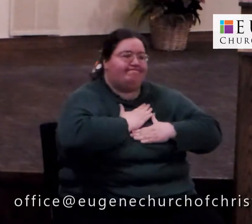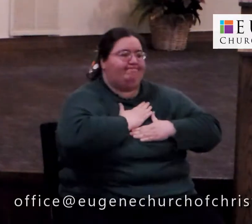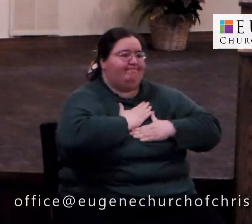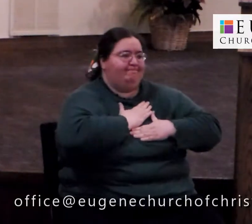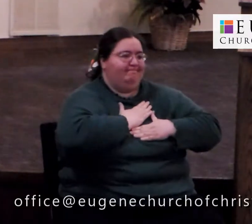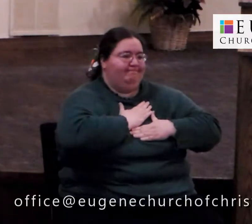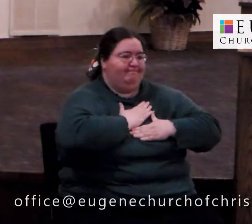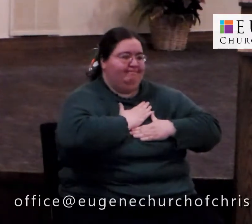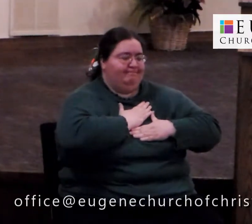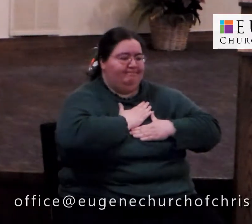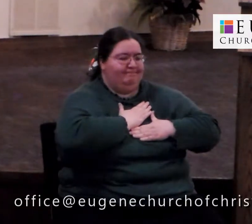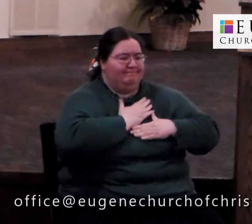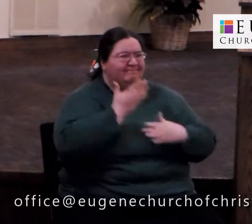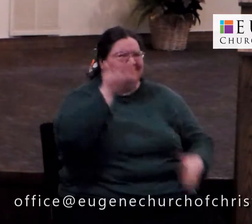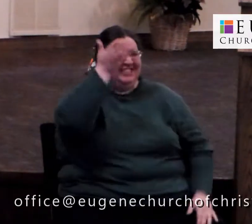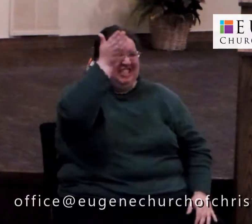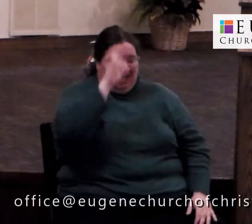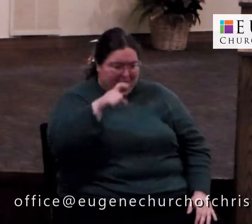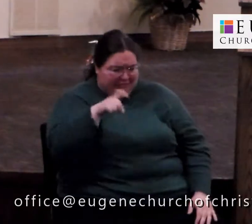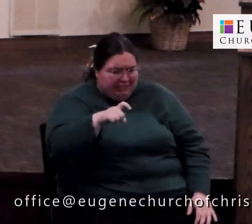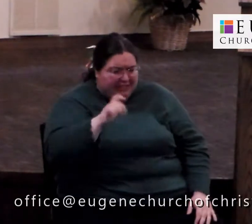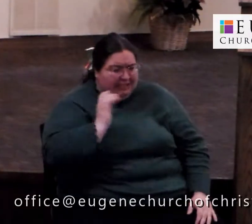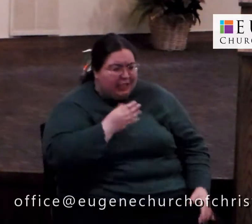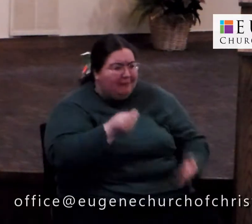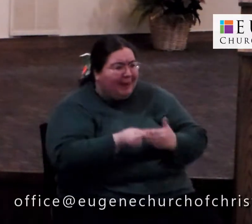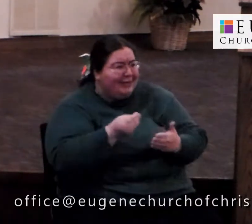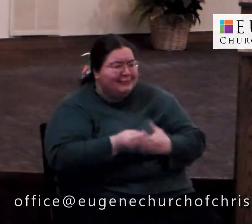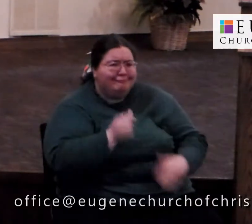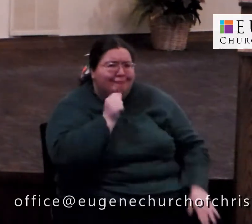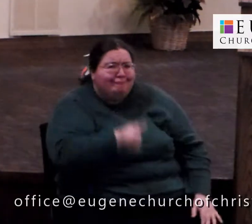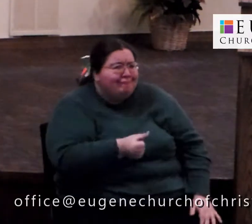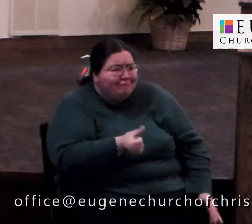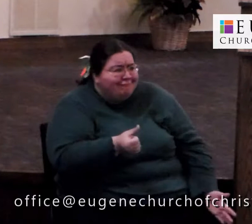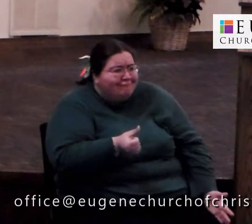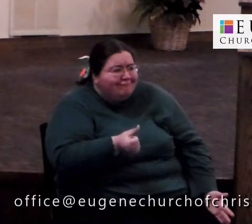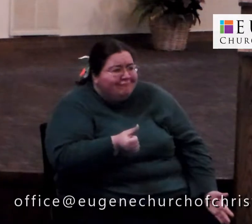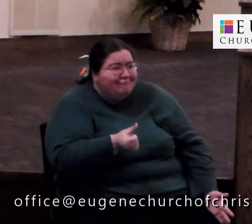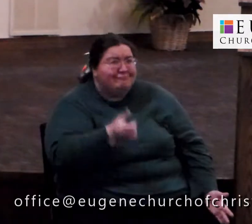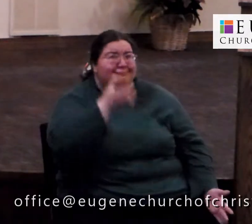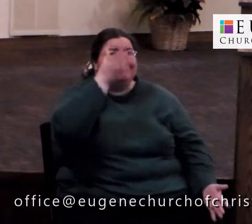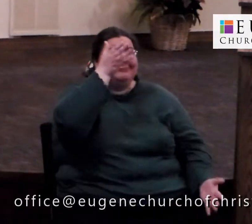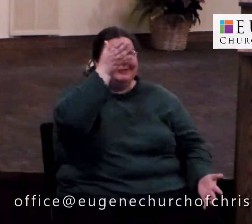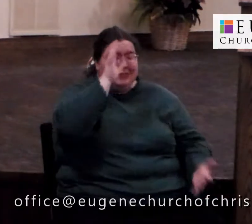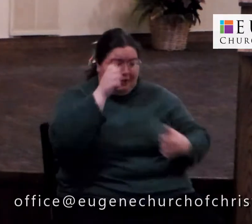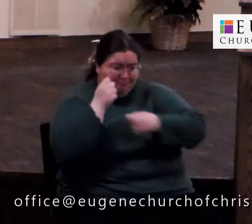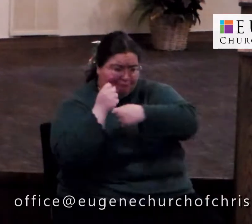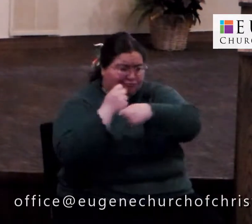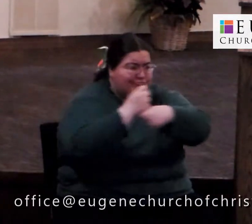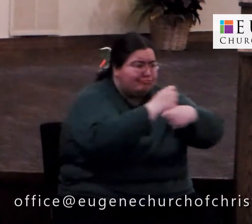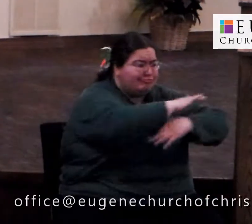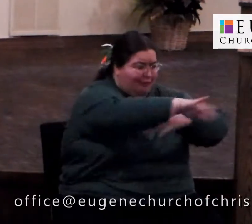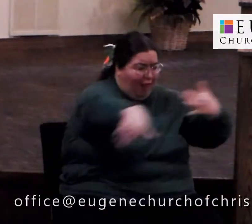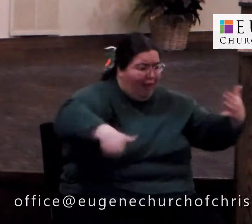it is to Him. And I will tell you beyond that, it is far more a benefit for us than it is to Him. God does not need your